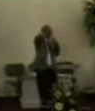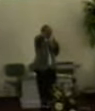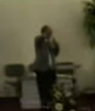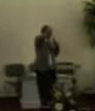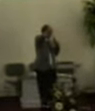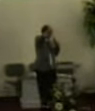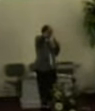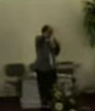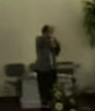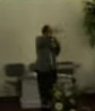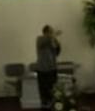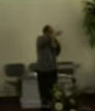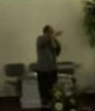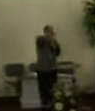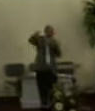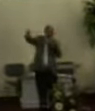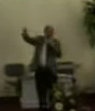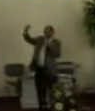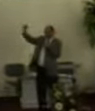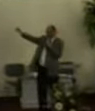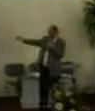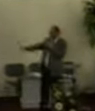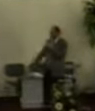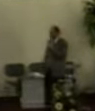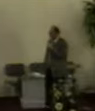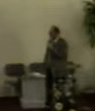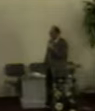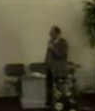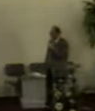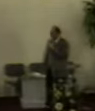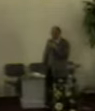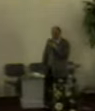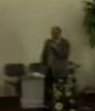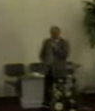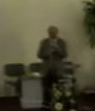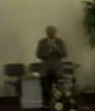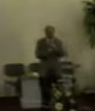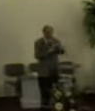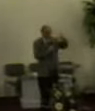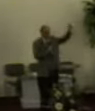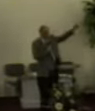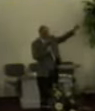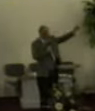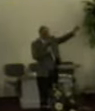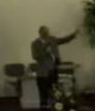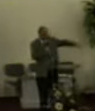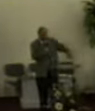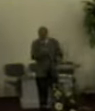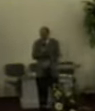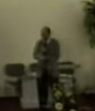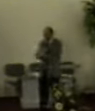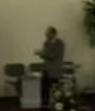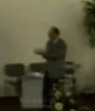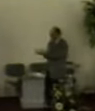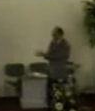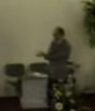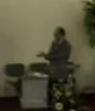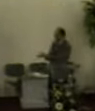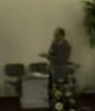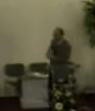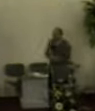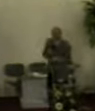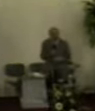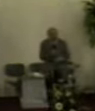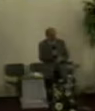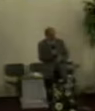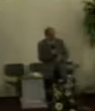our faith. He is the Alpha and he's the Omega. We just need to keep our eyes on him. Thank you, Brother Erickson, for a wonderful